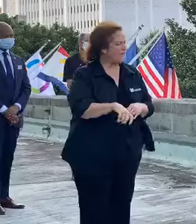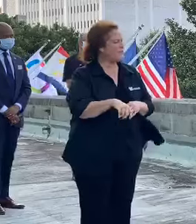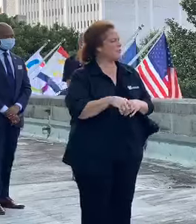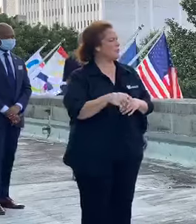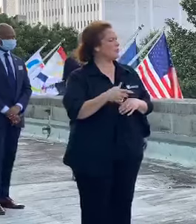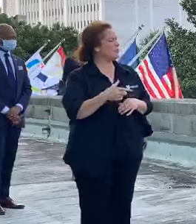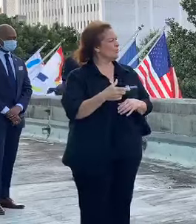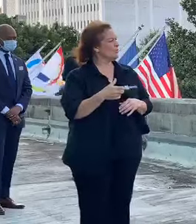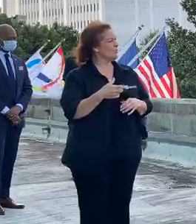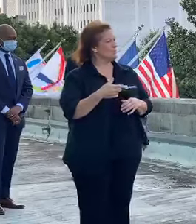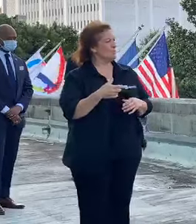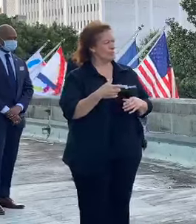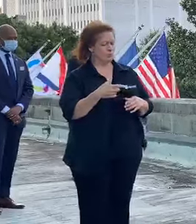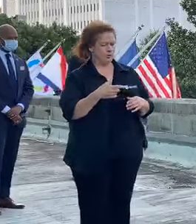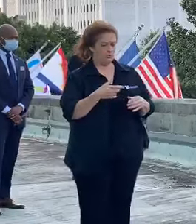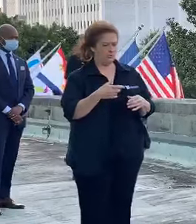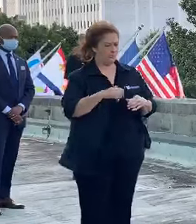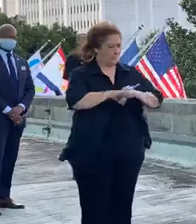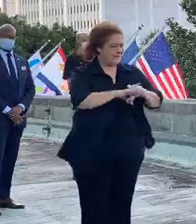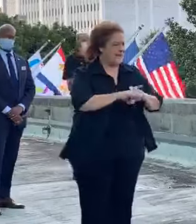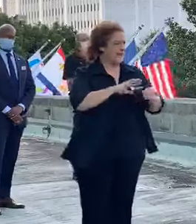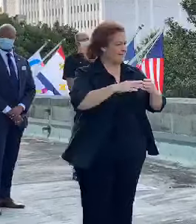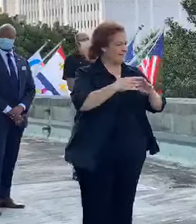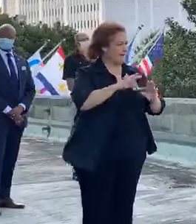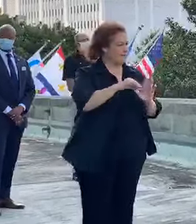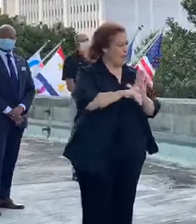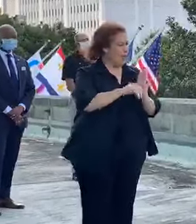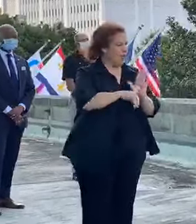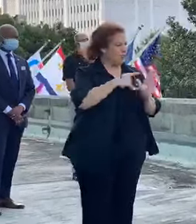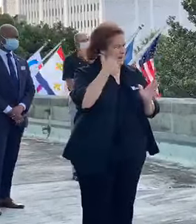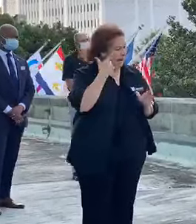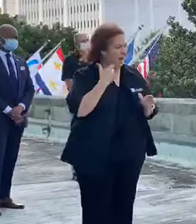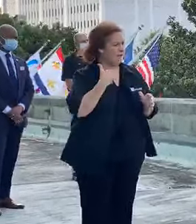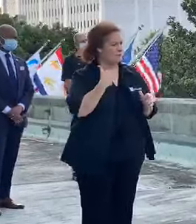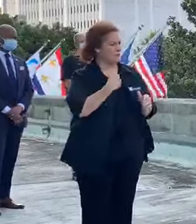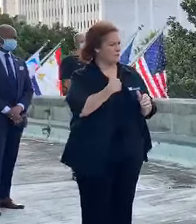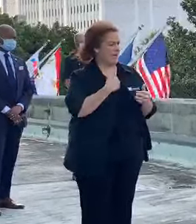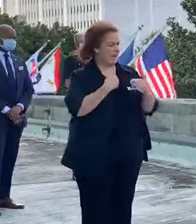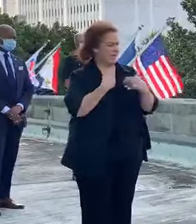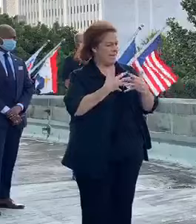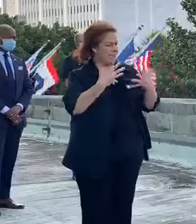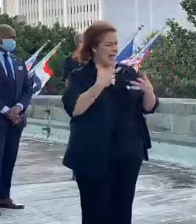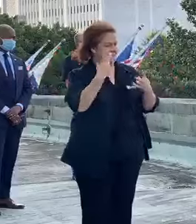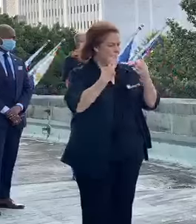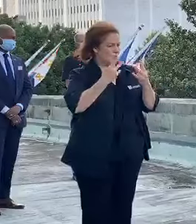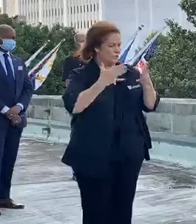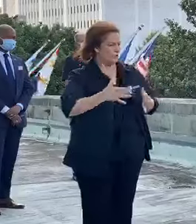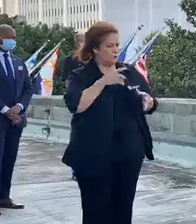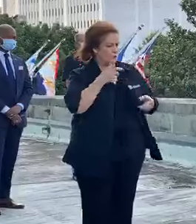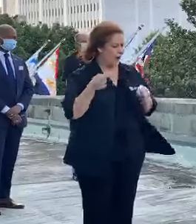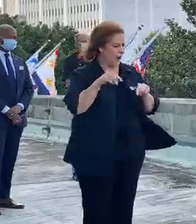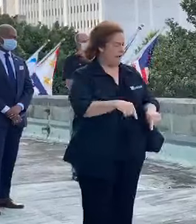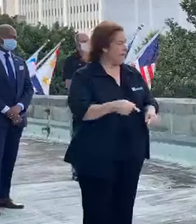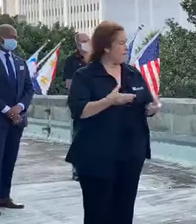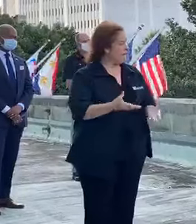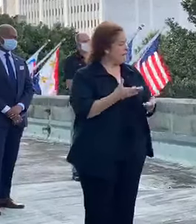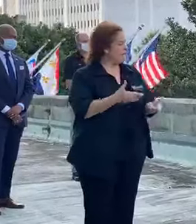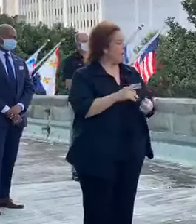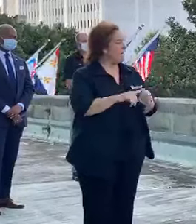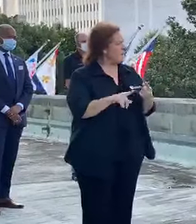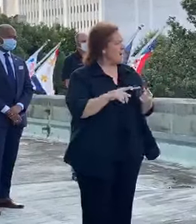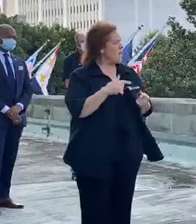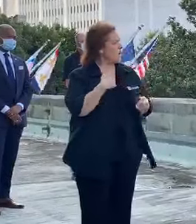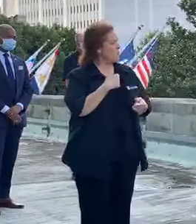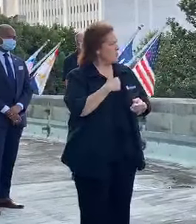is a destination city, tourism being our number one, that we care not only about our residents and our employees, but we even